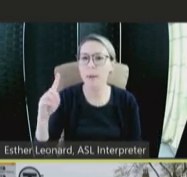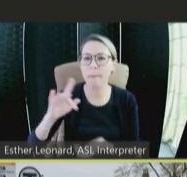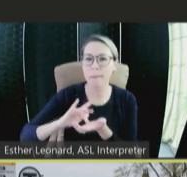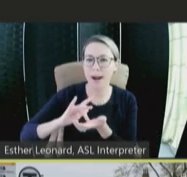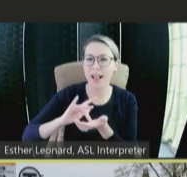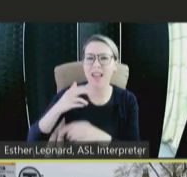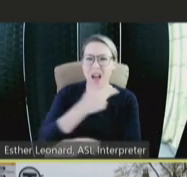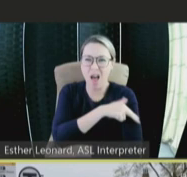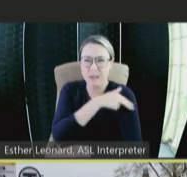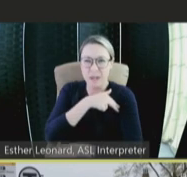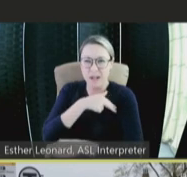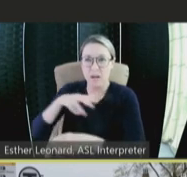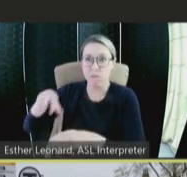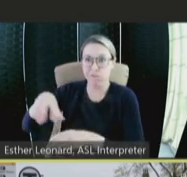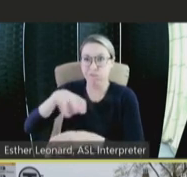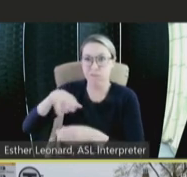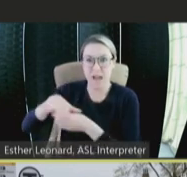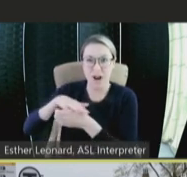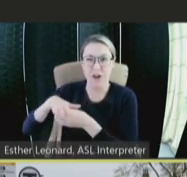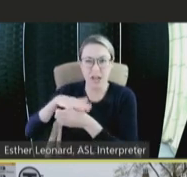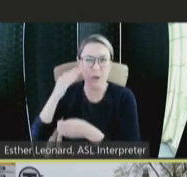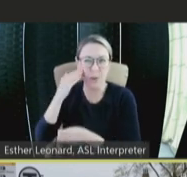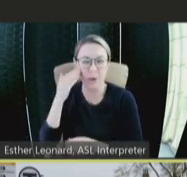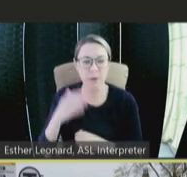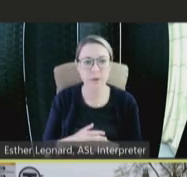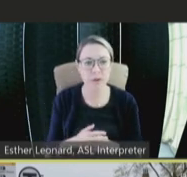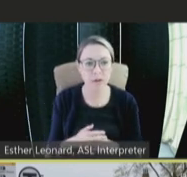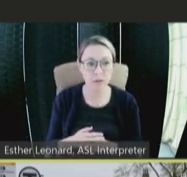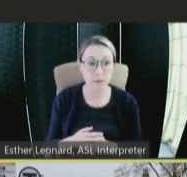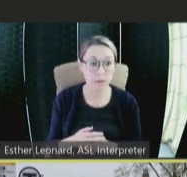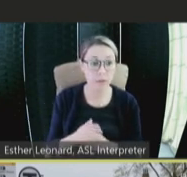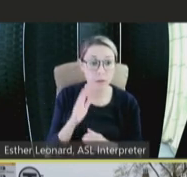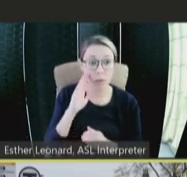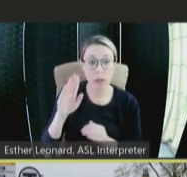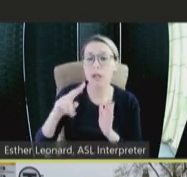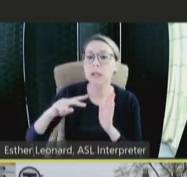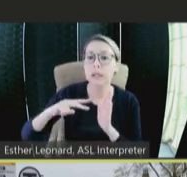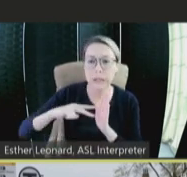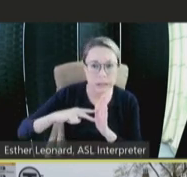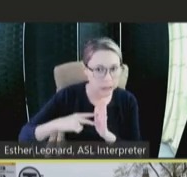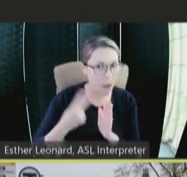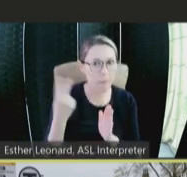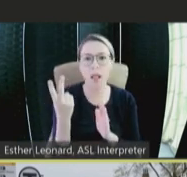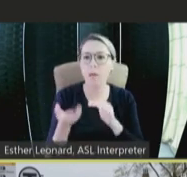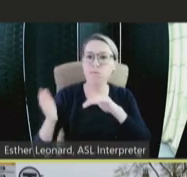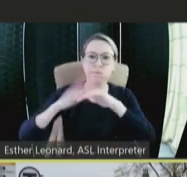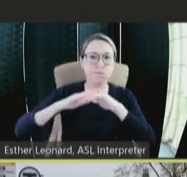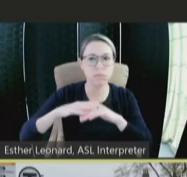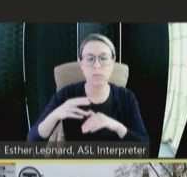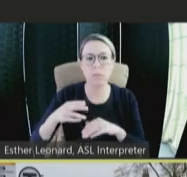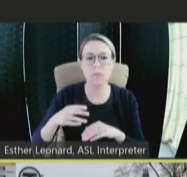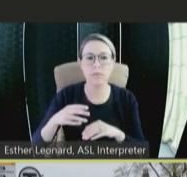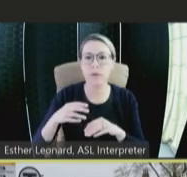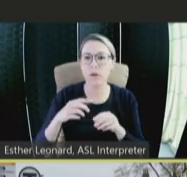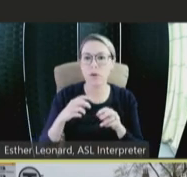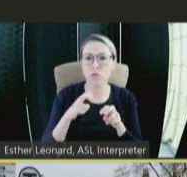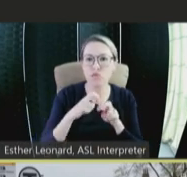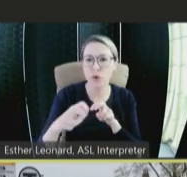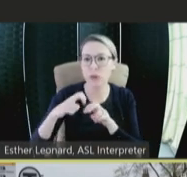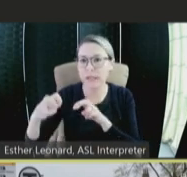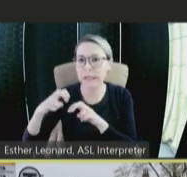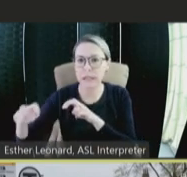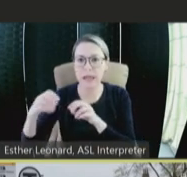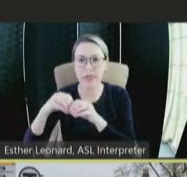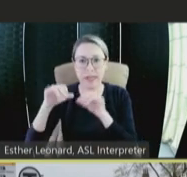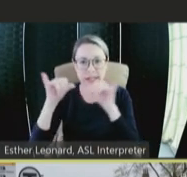We are doubling the number of high frequency routes in the system.